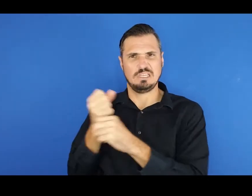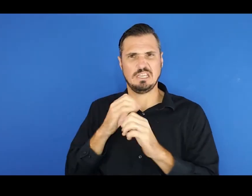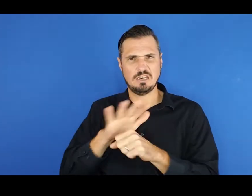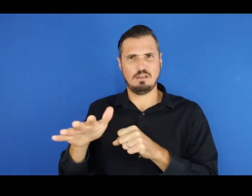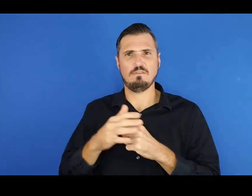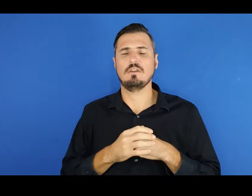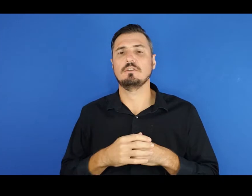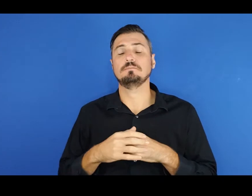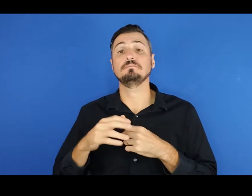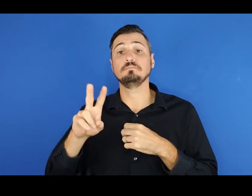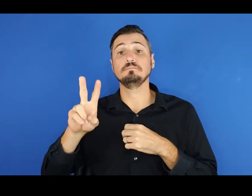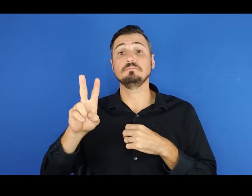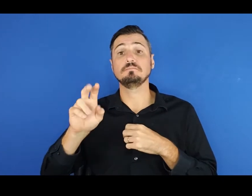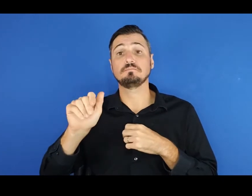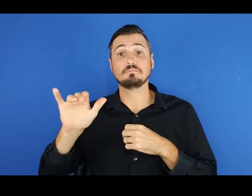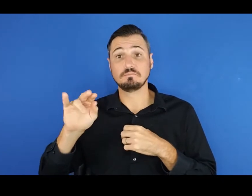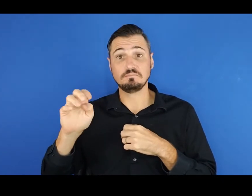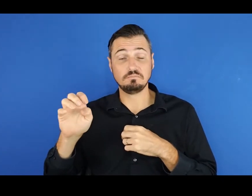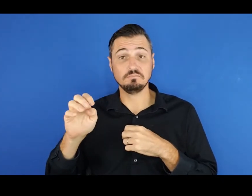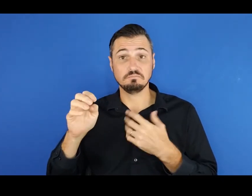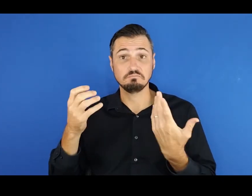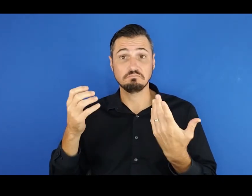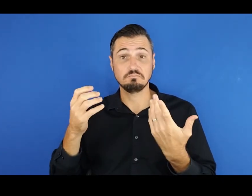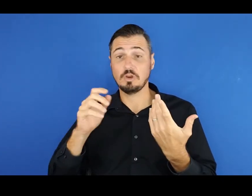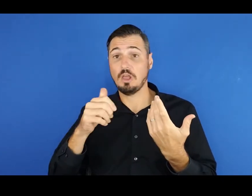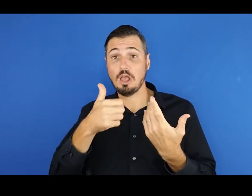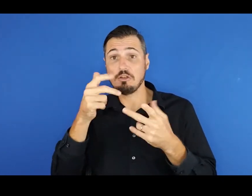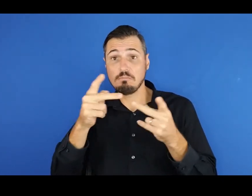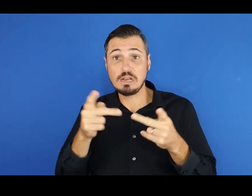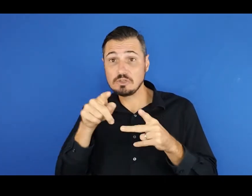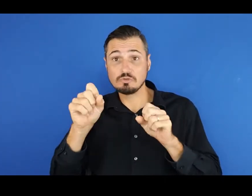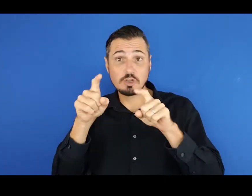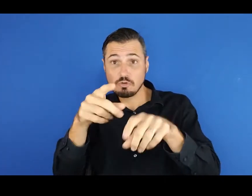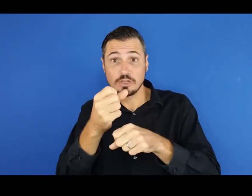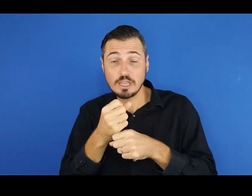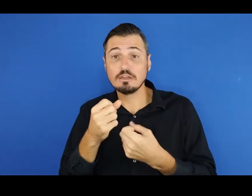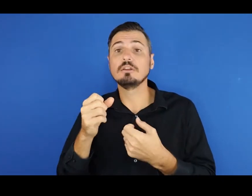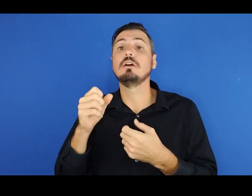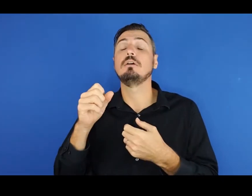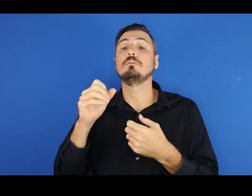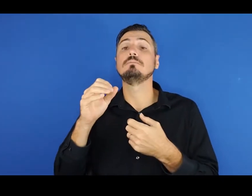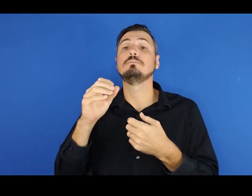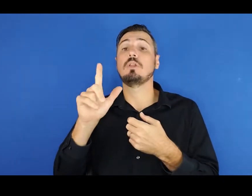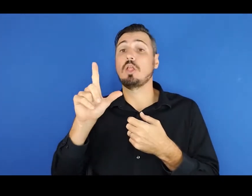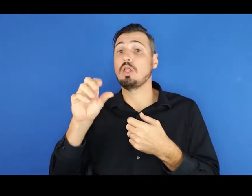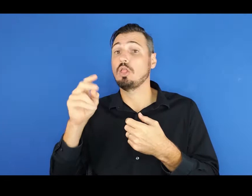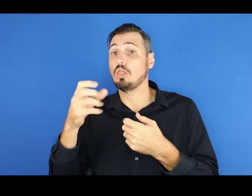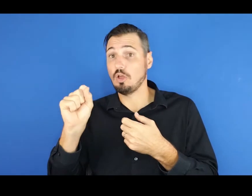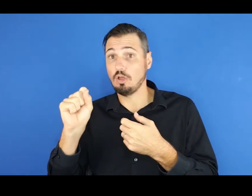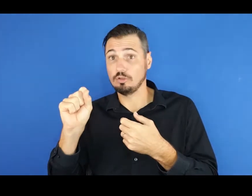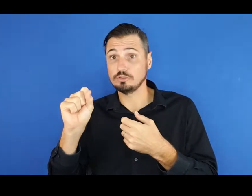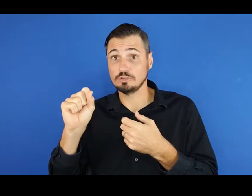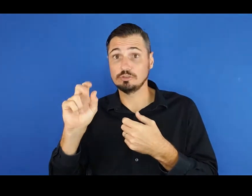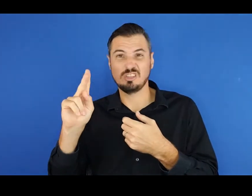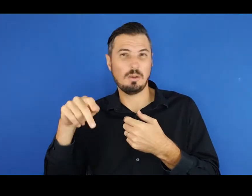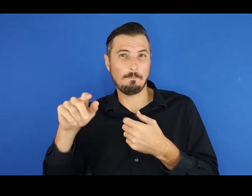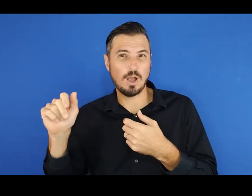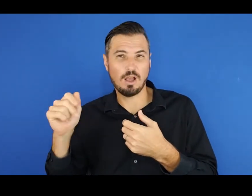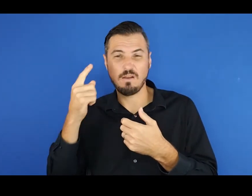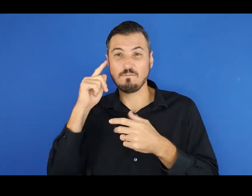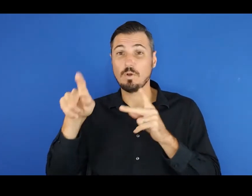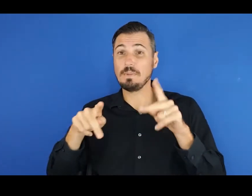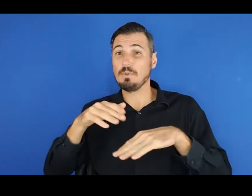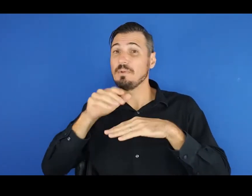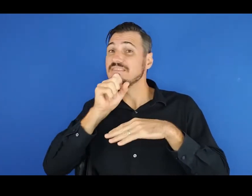also available at Longs in Kapa'a for those 65 and older and for educators. Ho'ololahui clinics offer vaccine for